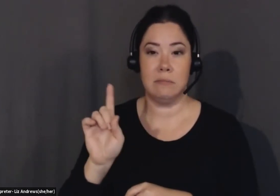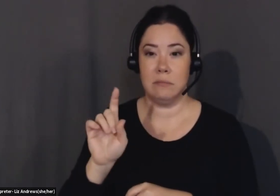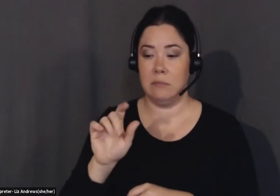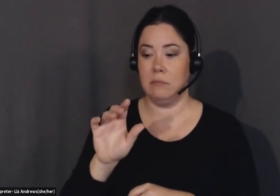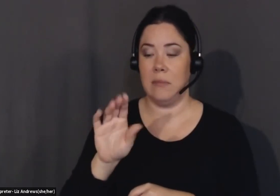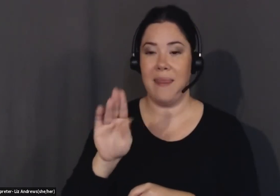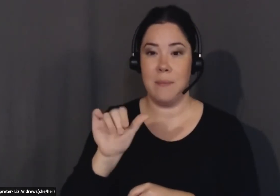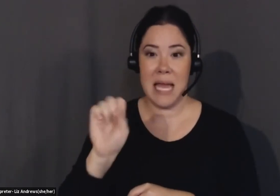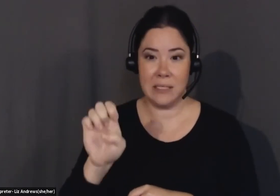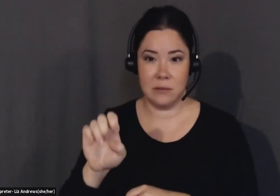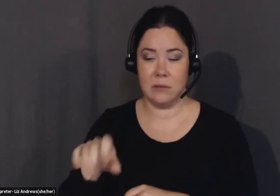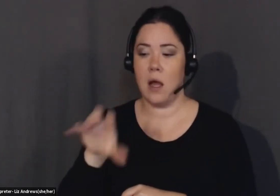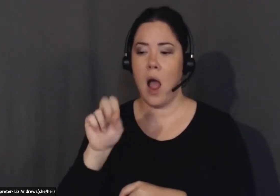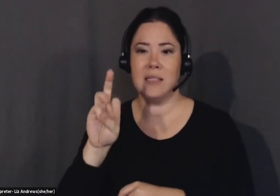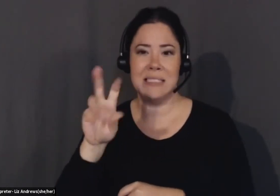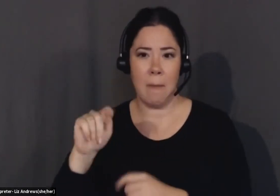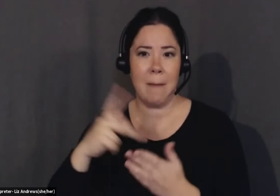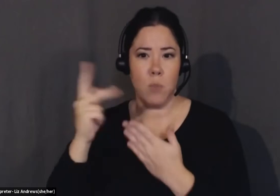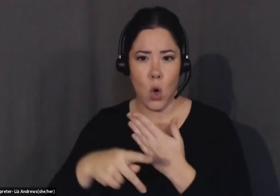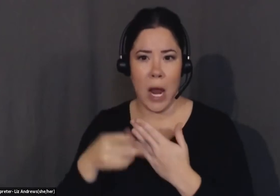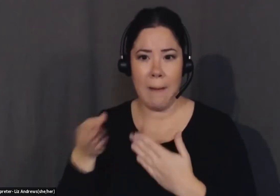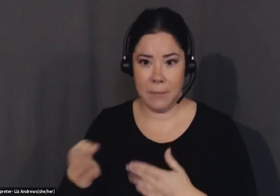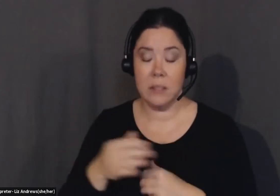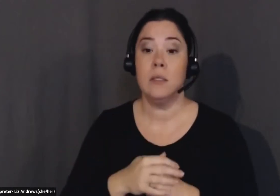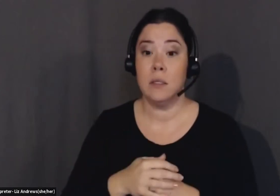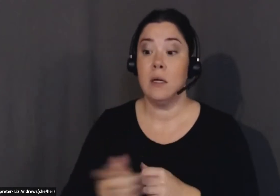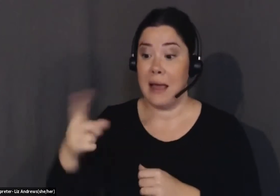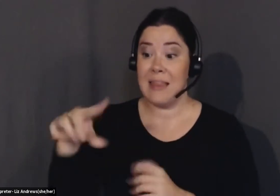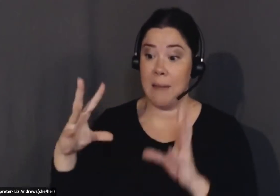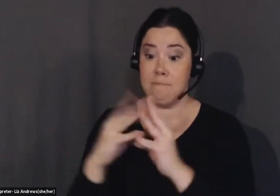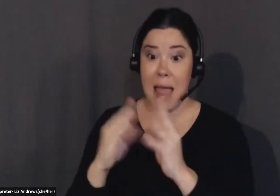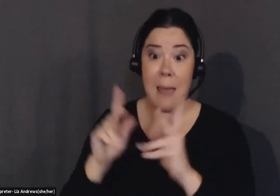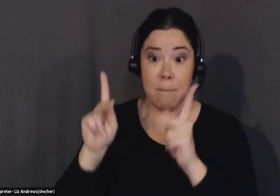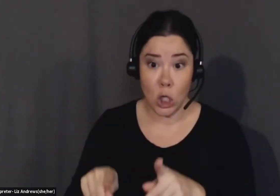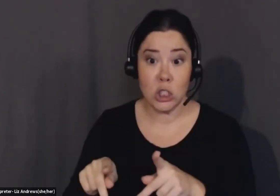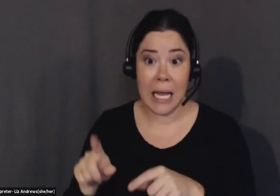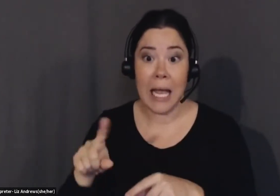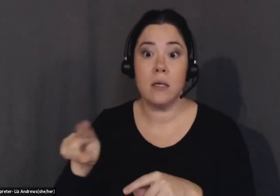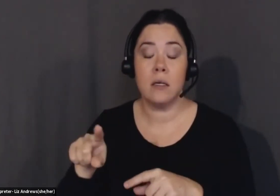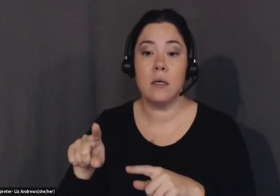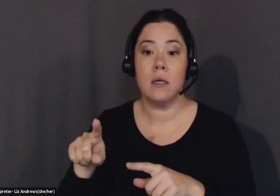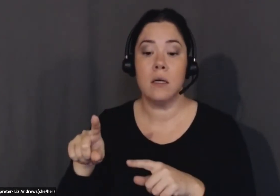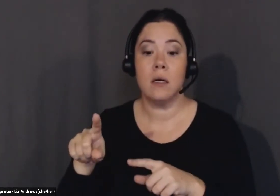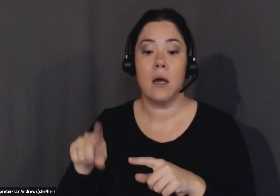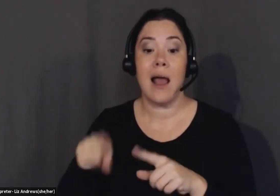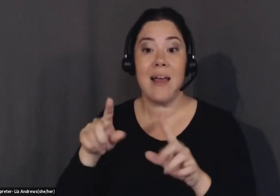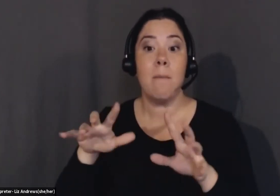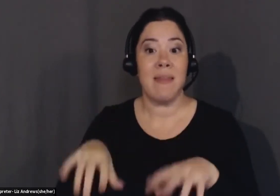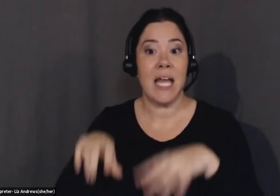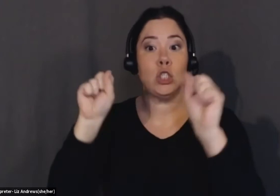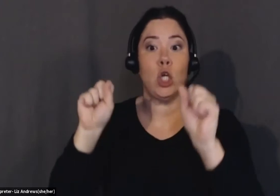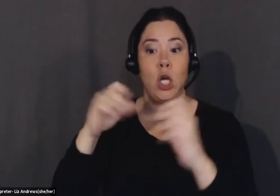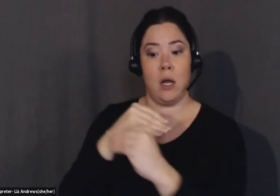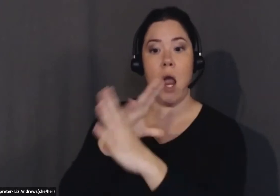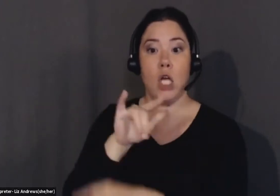They, even after they were allowed to keep meeting in person, they adopted a hybrid Zoom model so I could